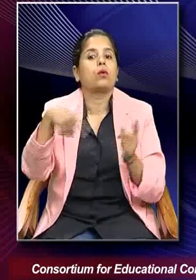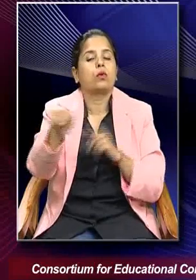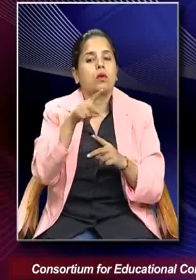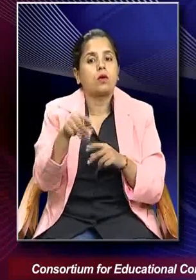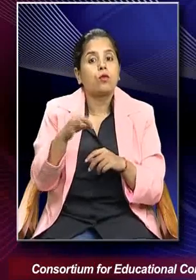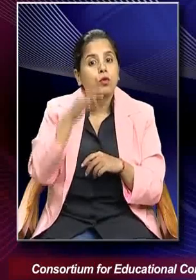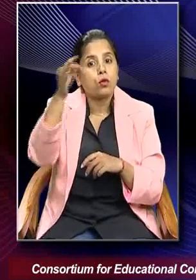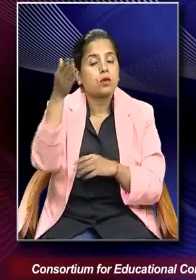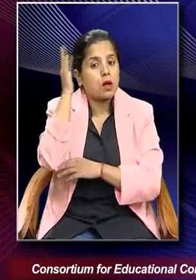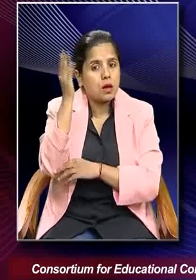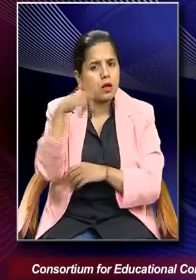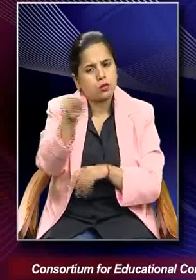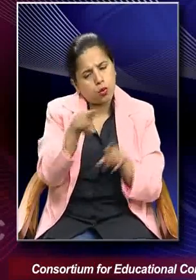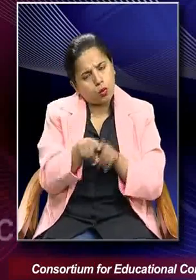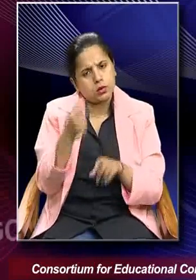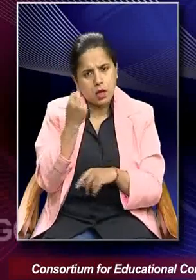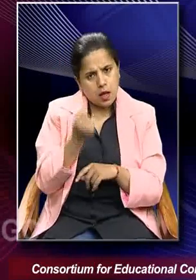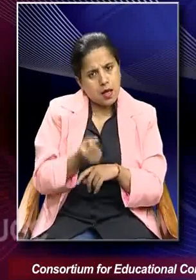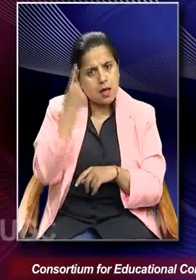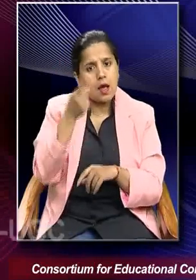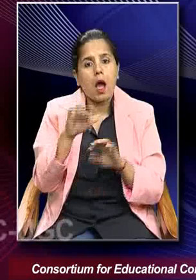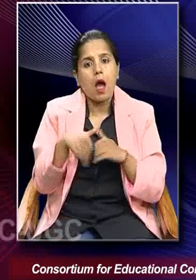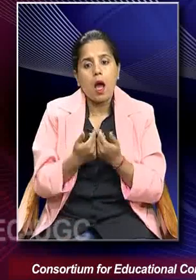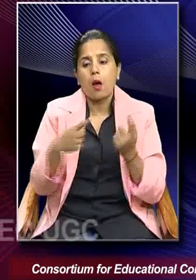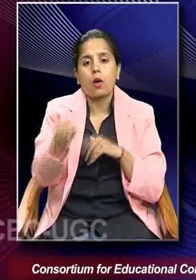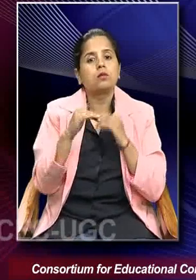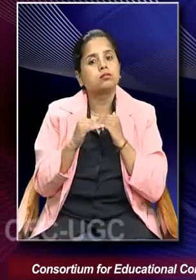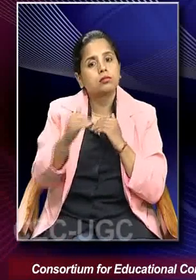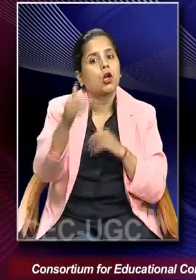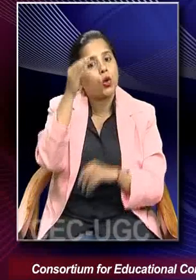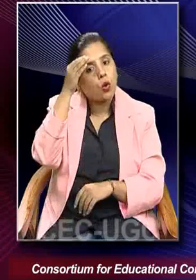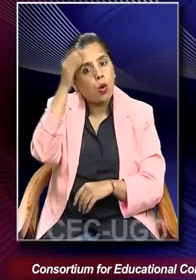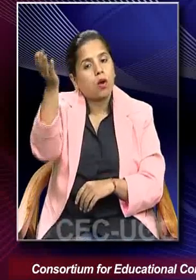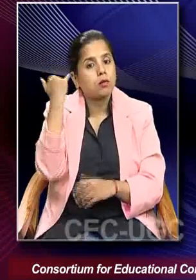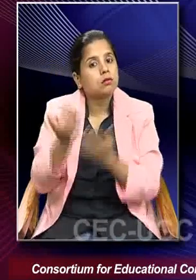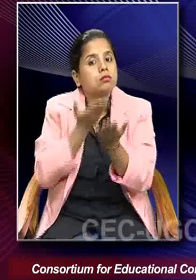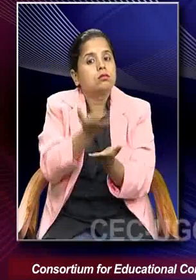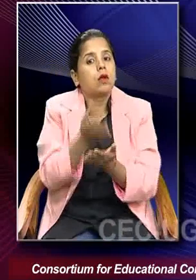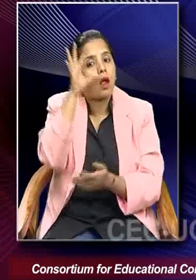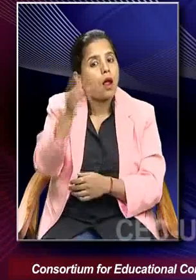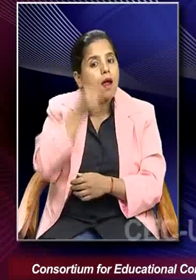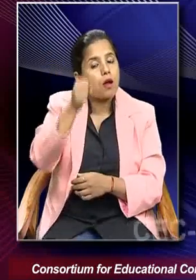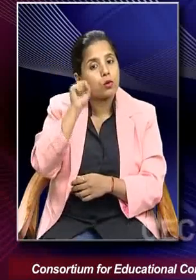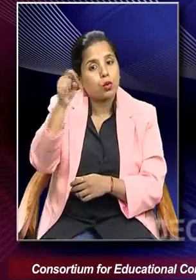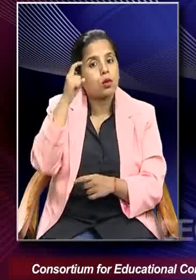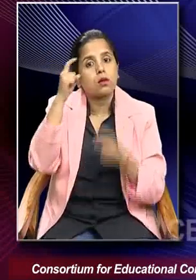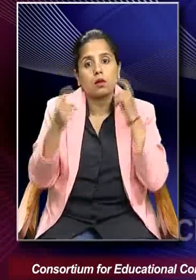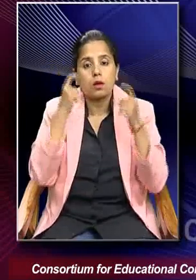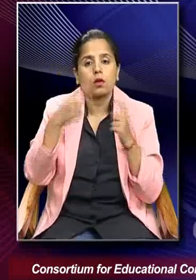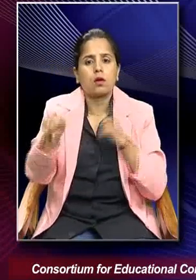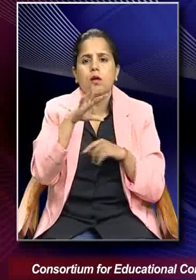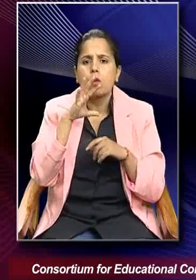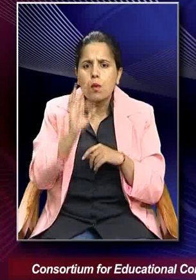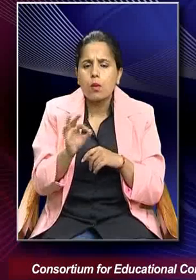future lectures, you will also understand that how these sustainability concepts proposed by Gandhian thoughts will also unfold